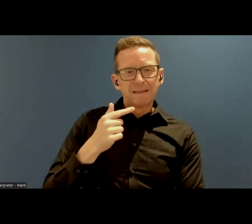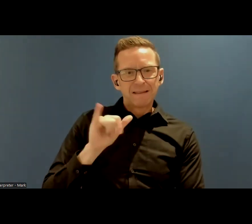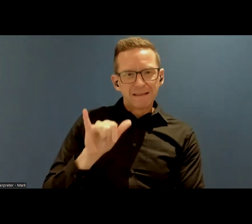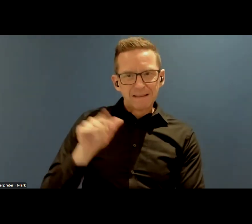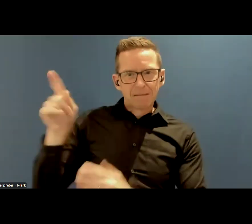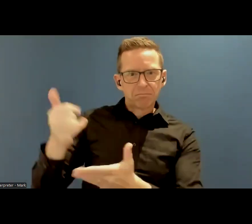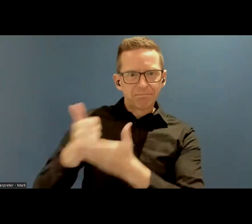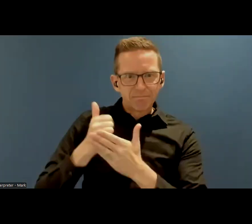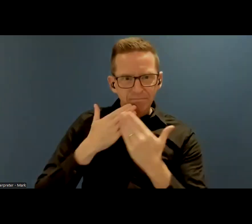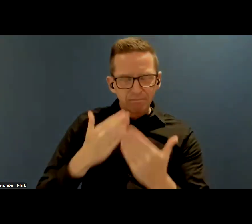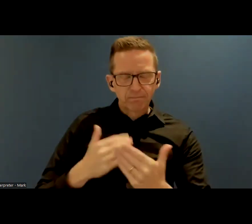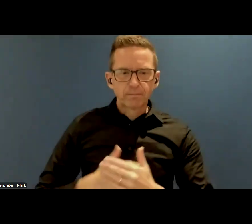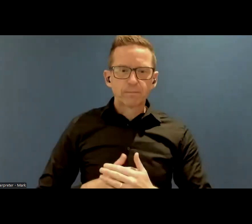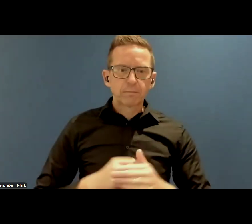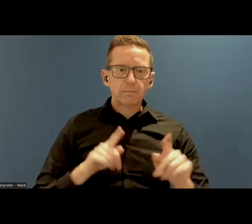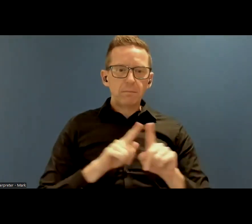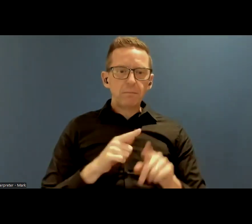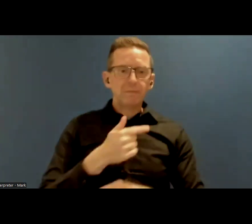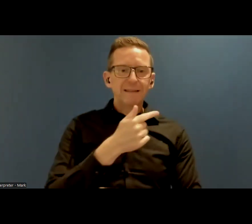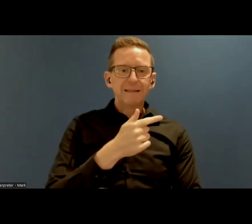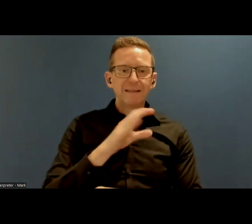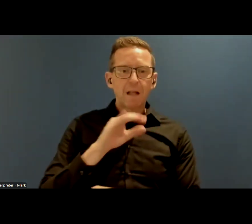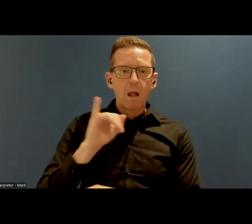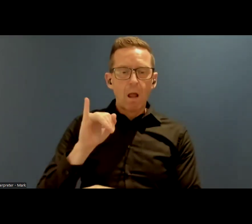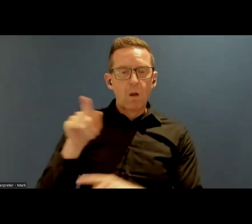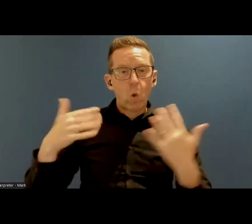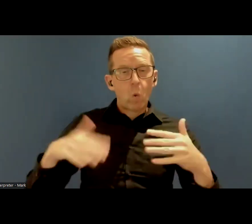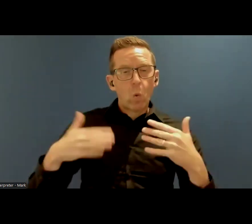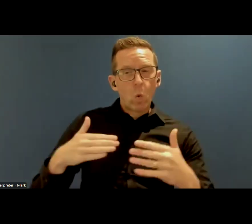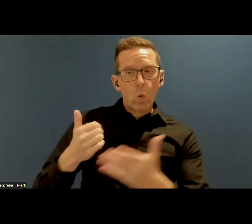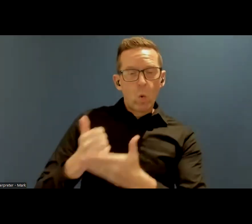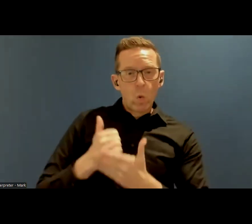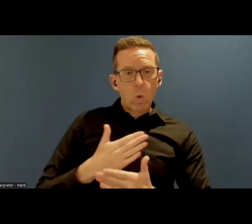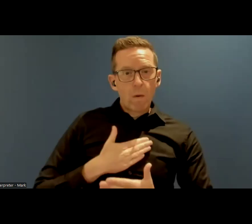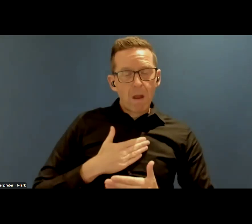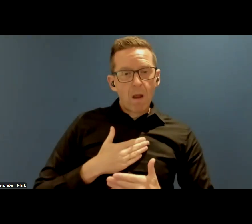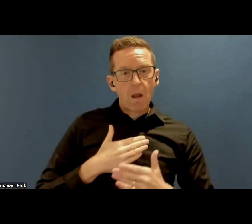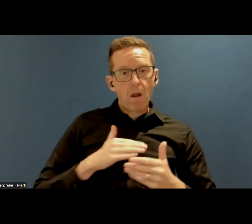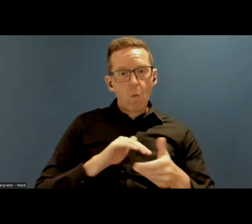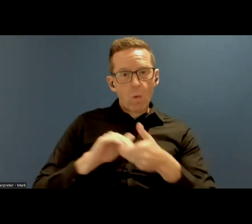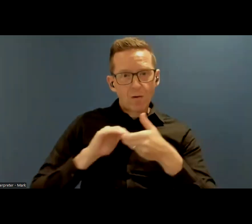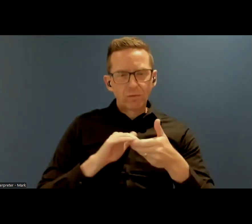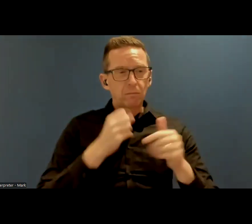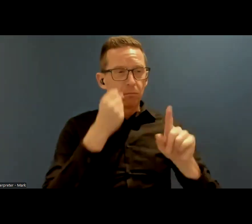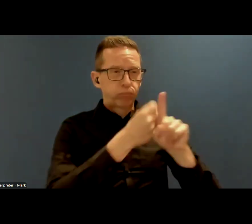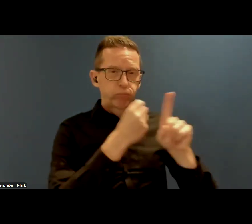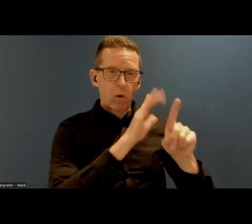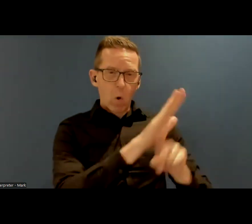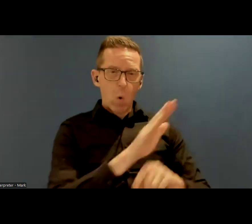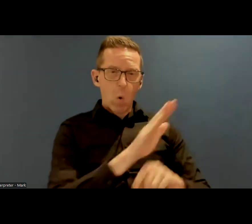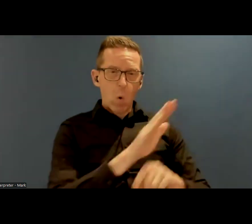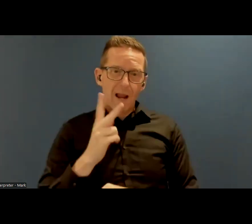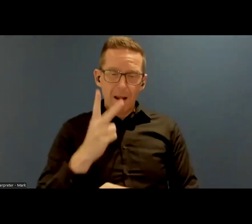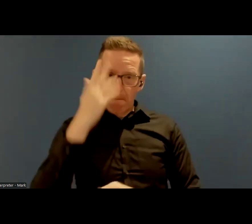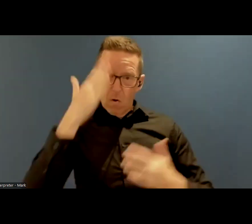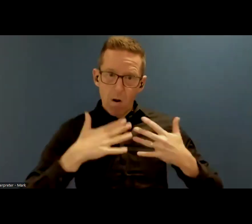has not only given Liberation strong encouragement with its campaign against the mental health bill, but has helped us